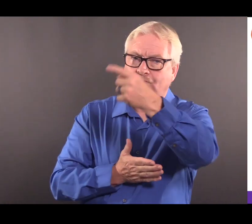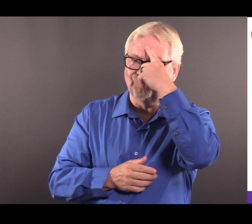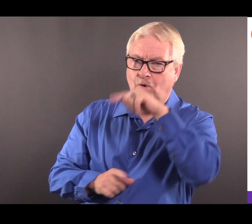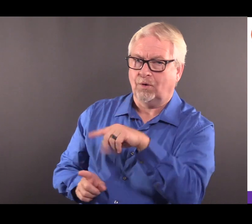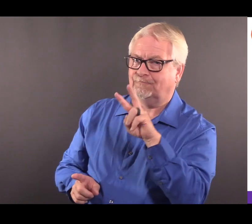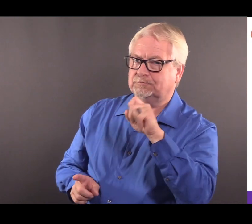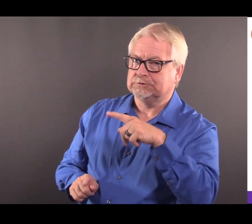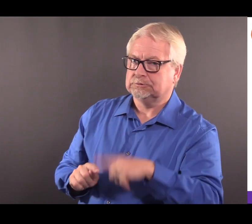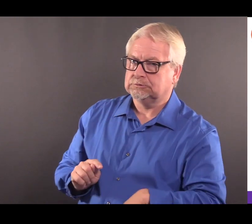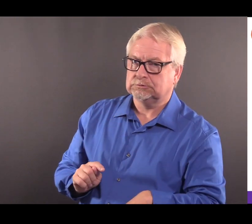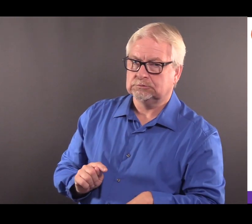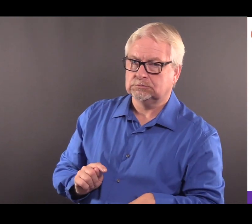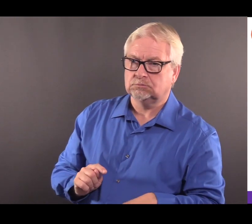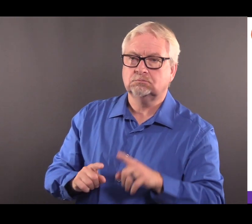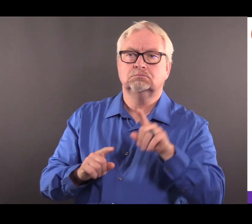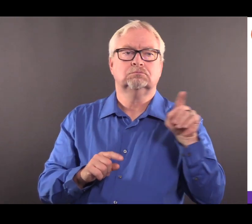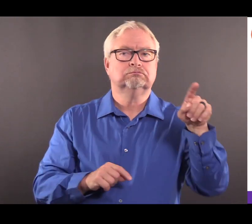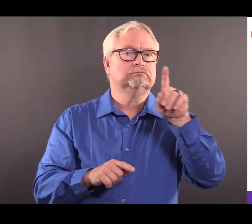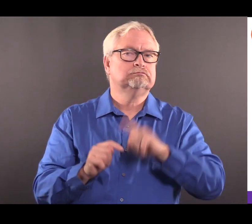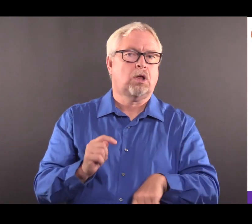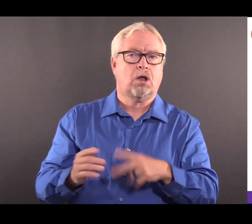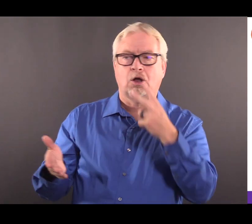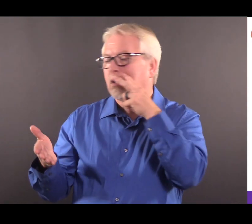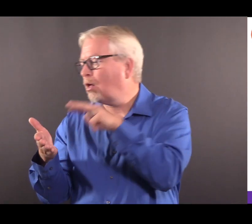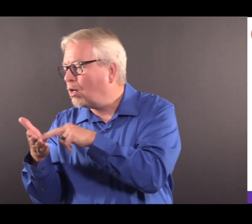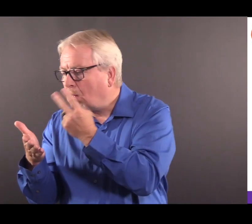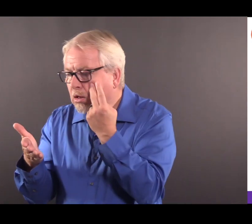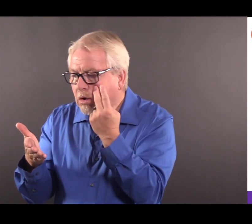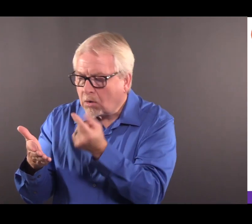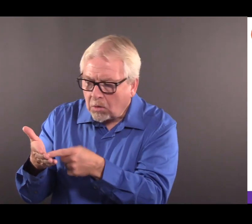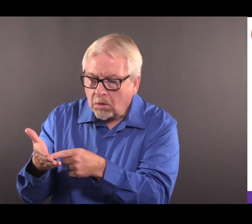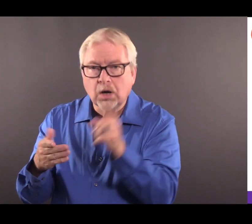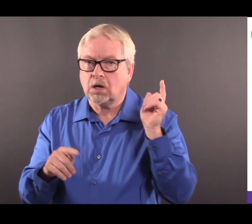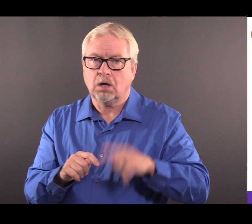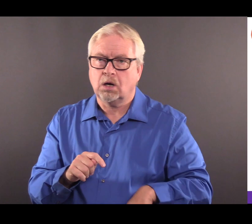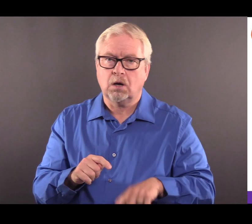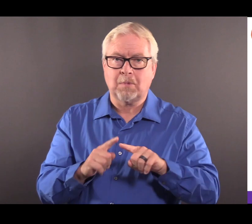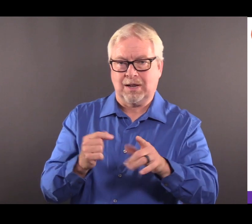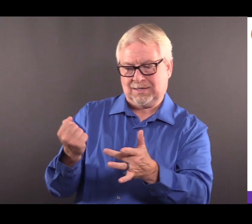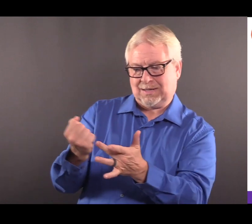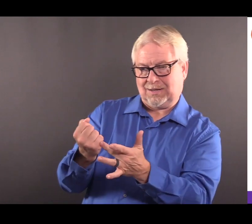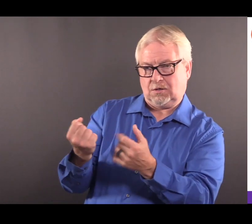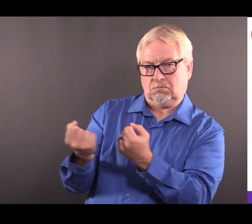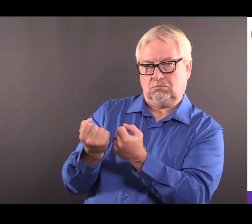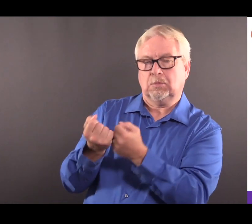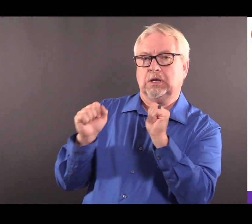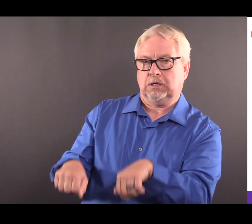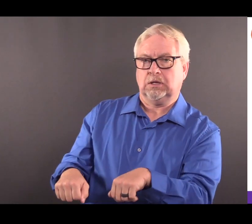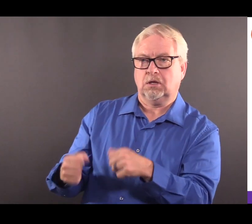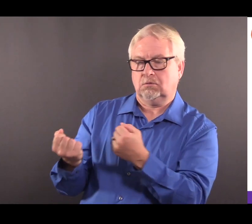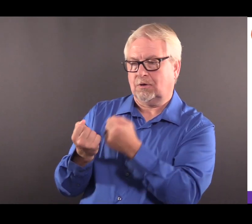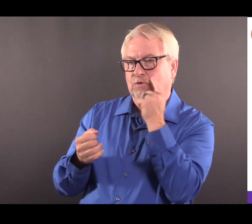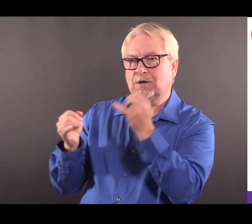cannot purchase a database for a VSP and cannot view the database to provide technical